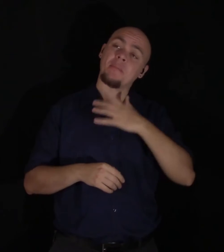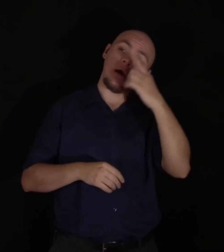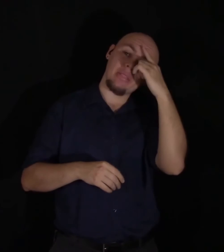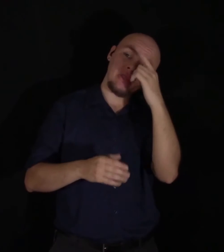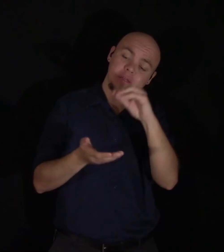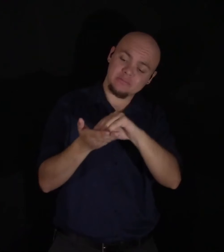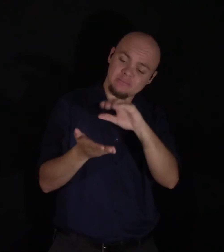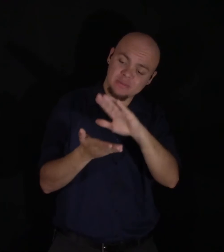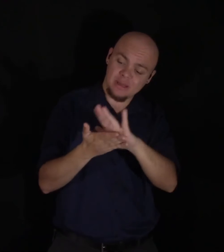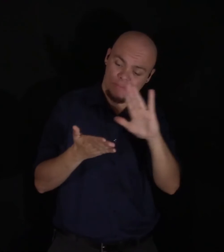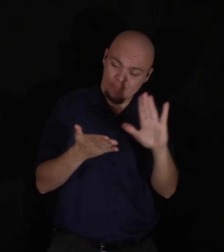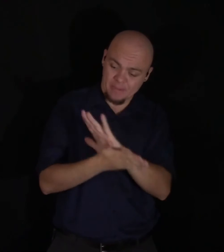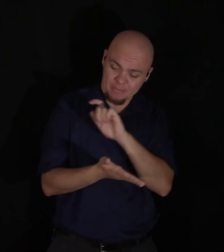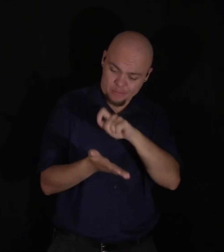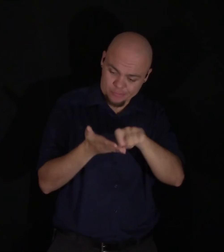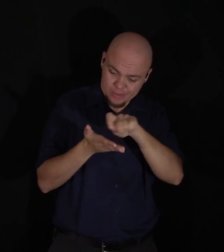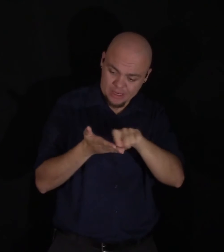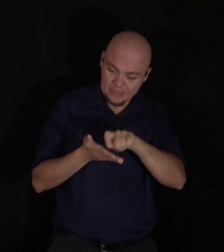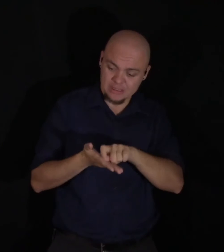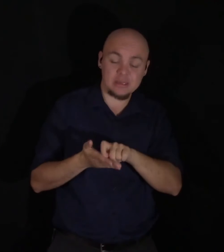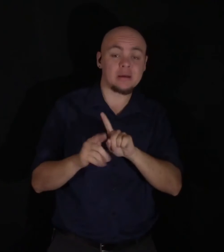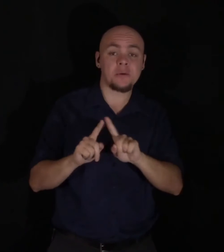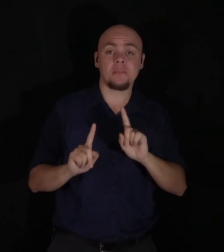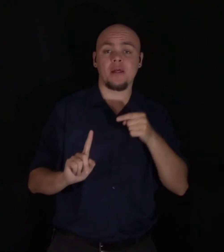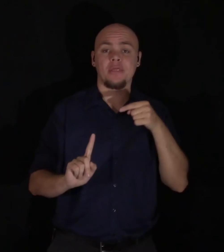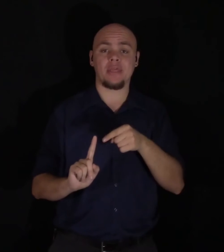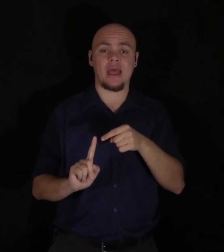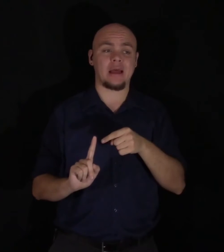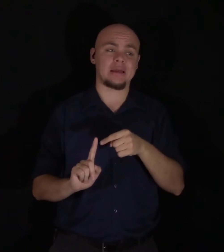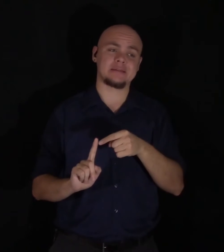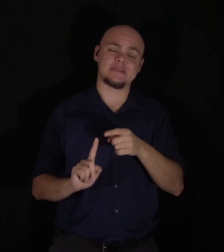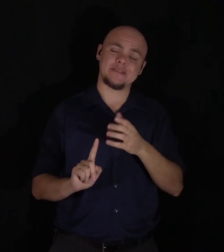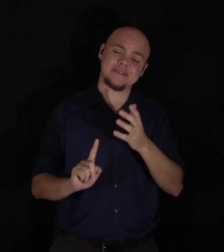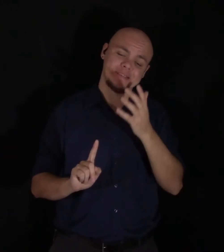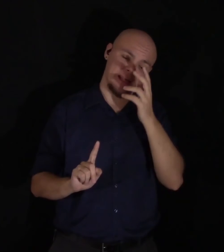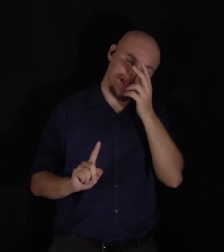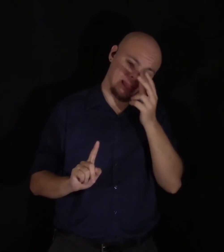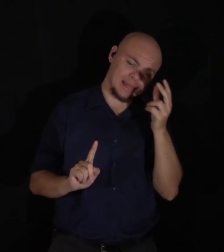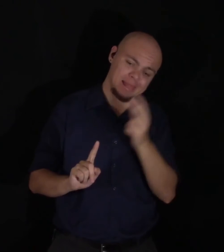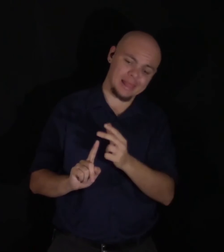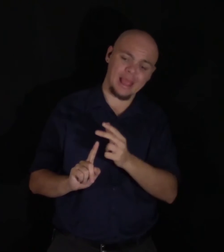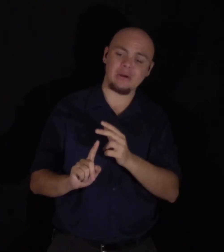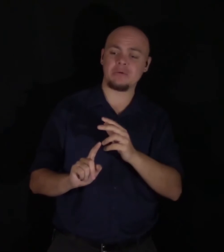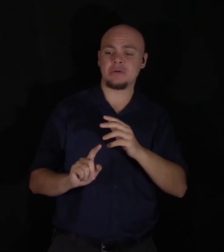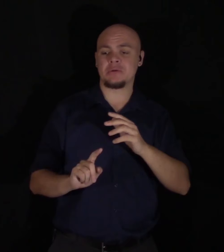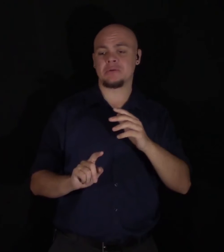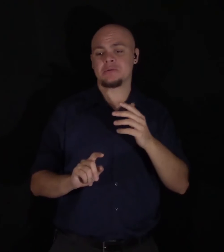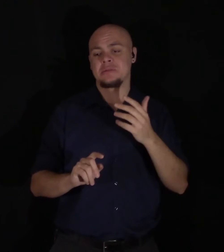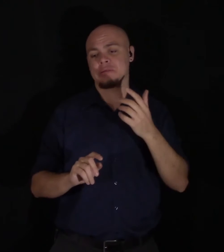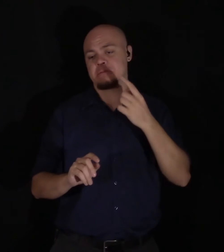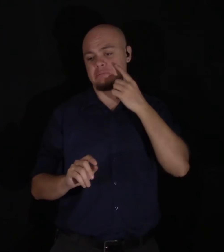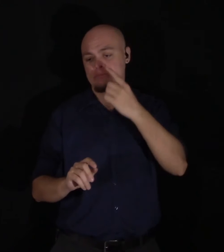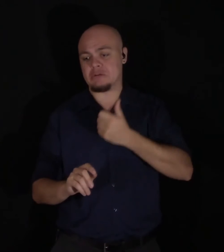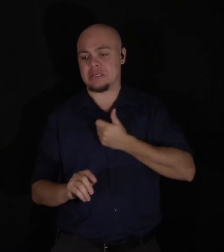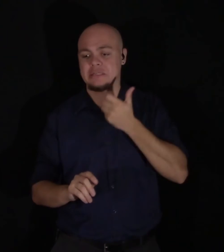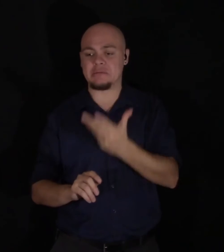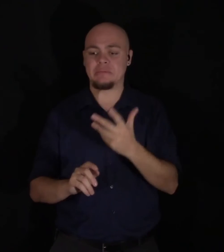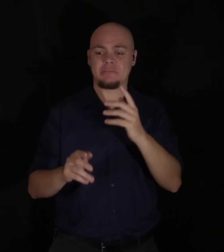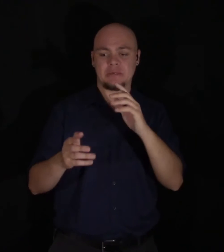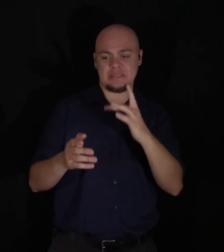is true, but that is a poor medium for the communication of feeling. I desire the